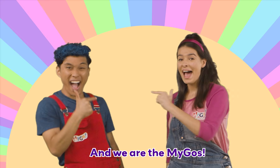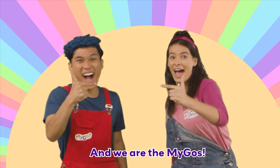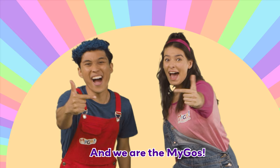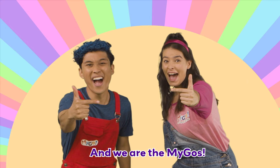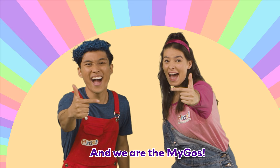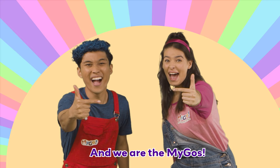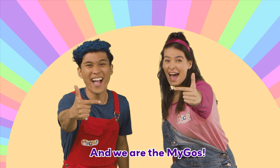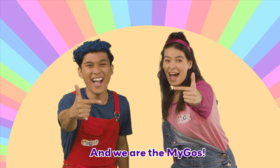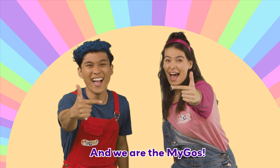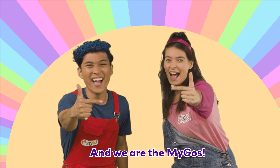are the MyGos.